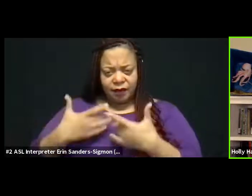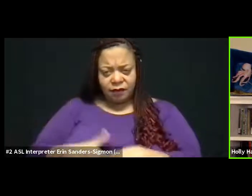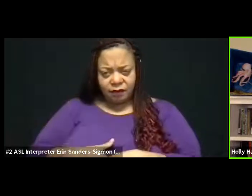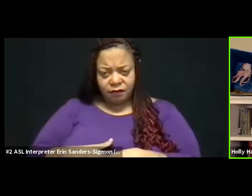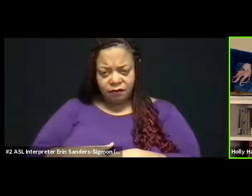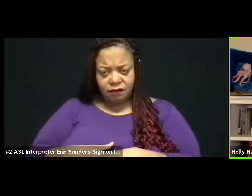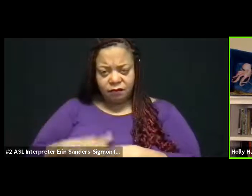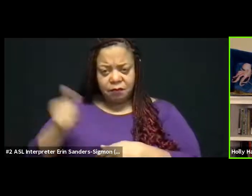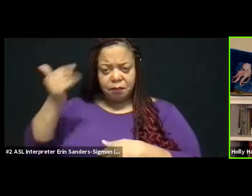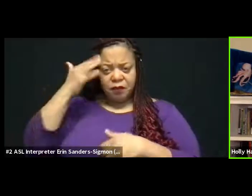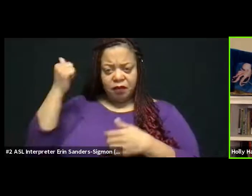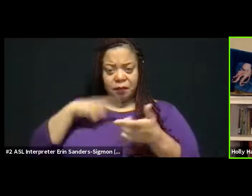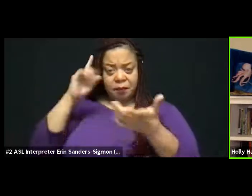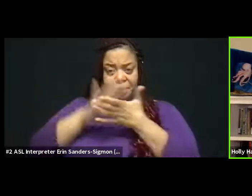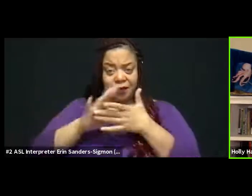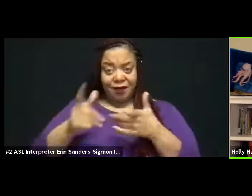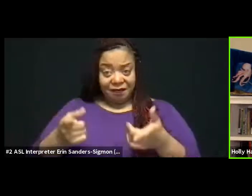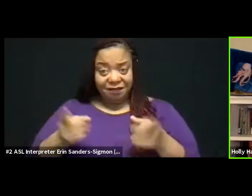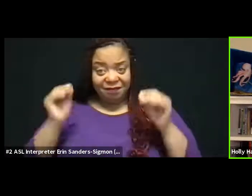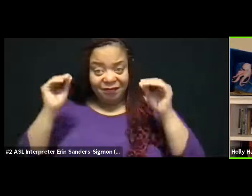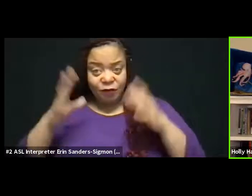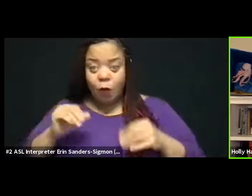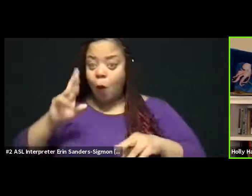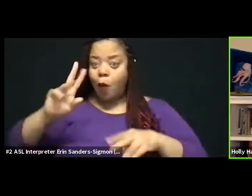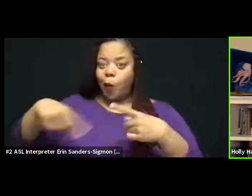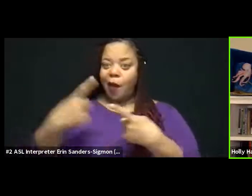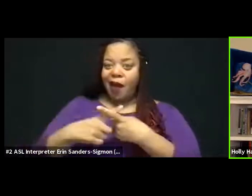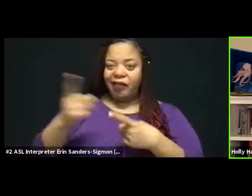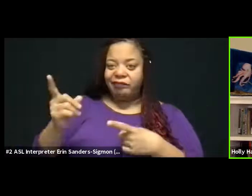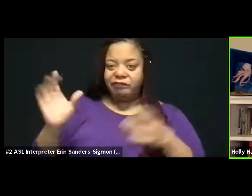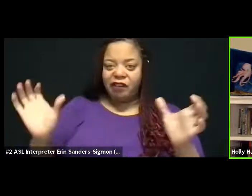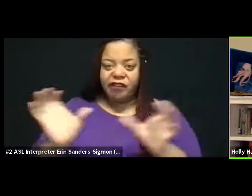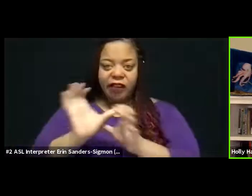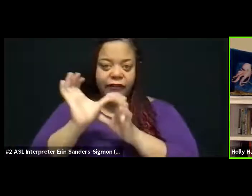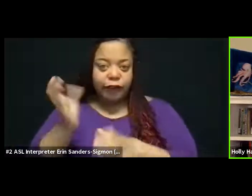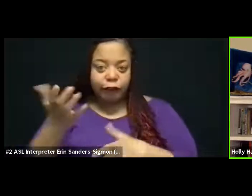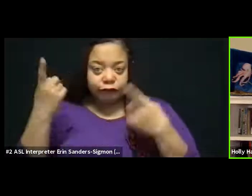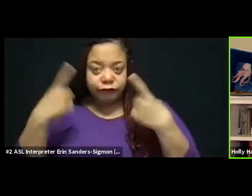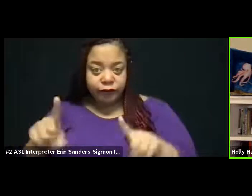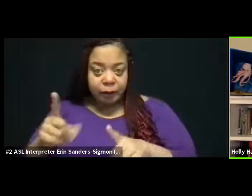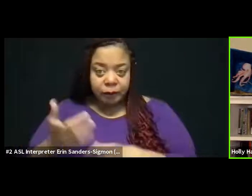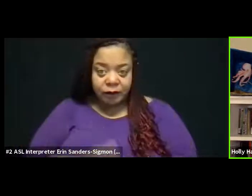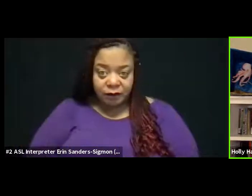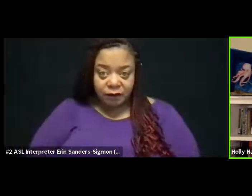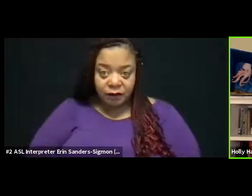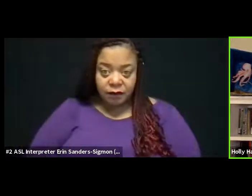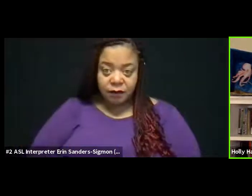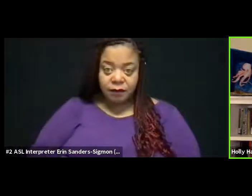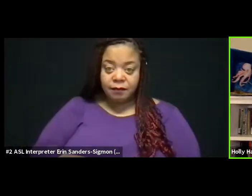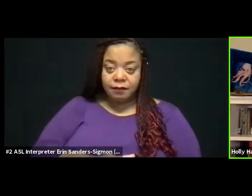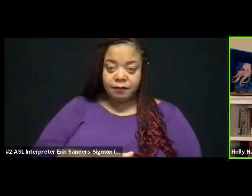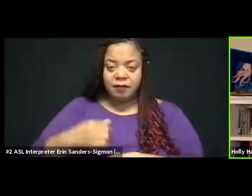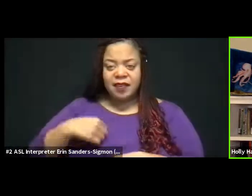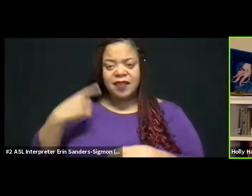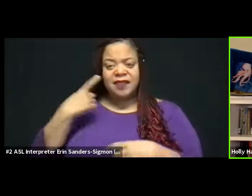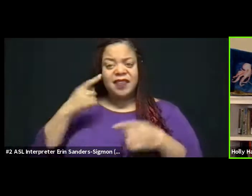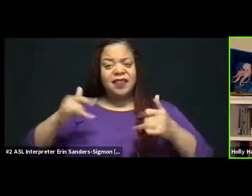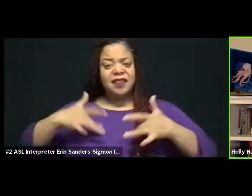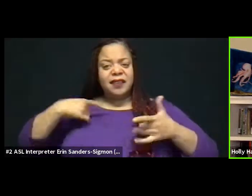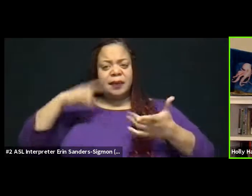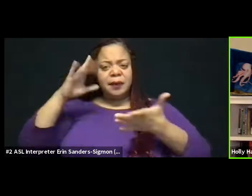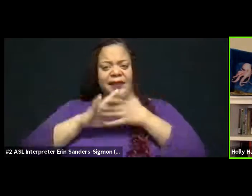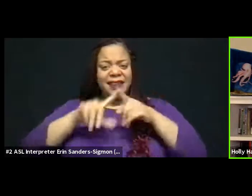who are on the front line responsible for fighting back and guiding our students to a place of understanding in those moments.